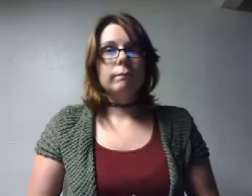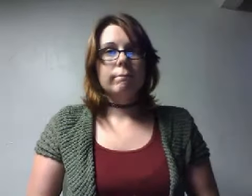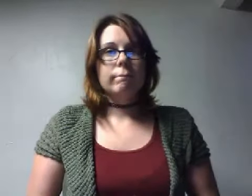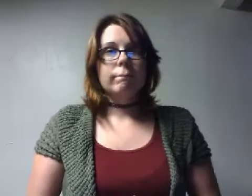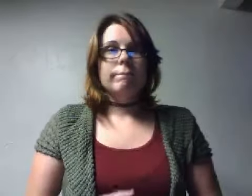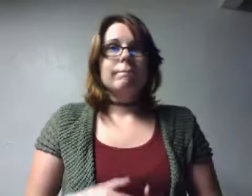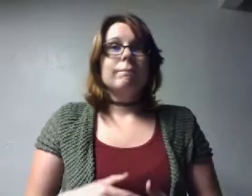work.